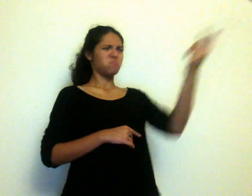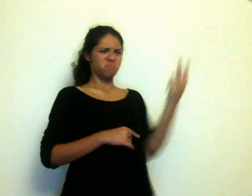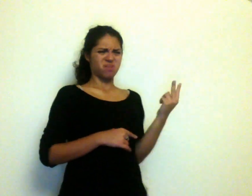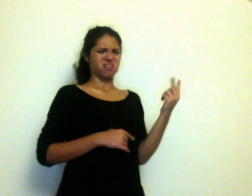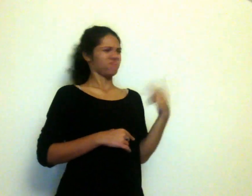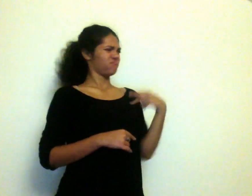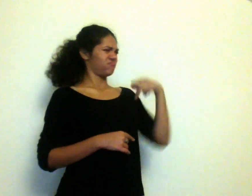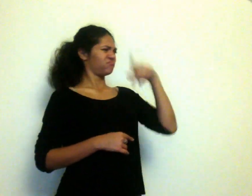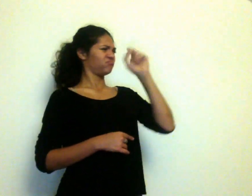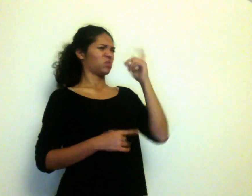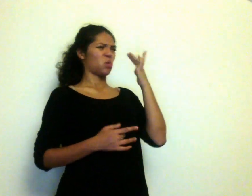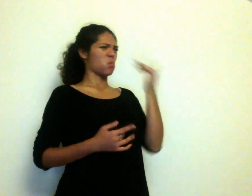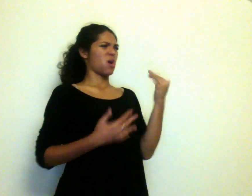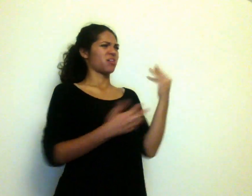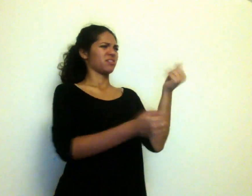happened in 2 minutes.